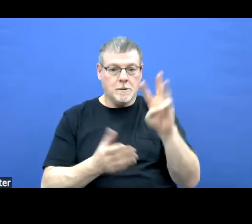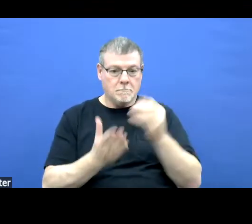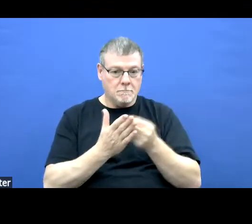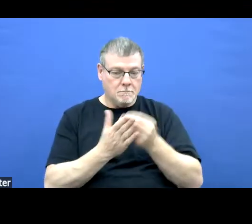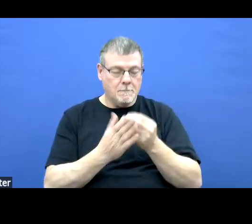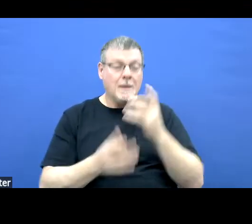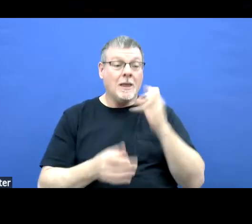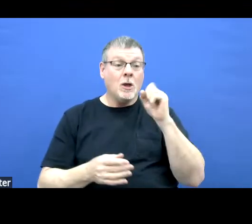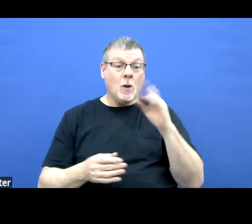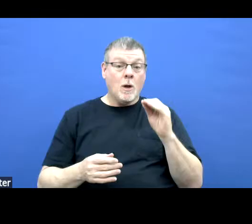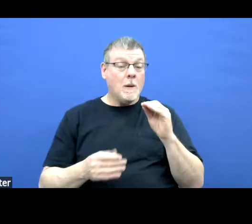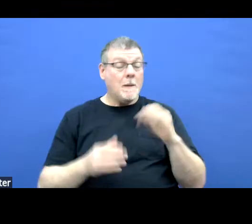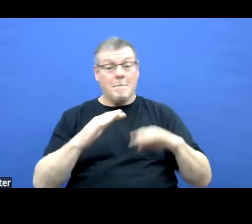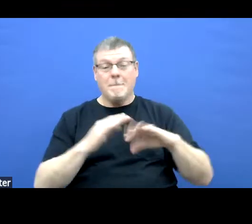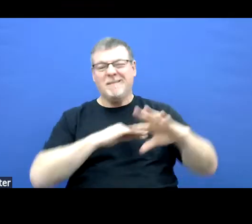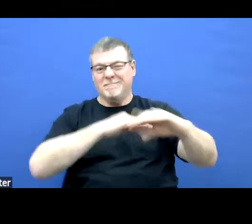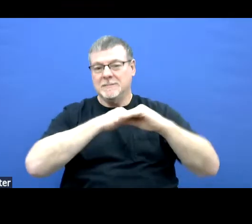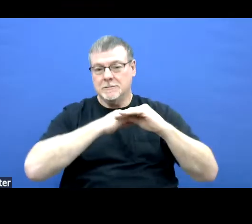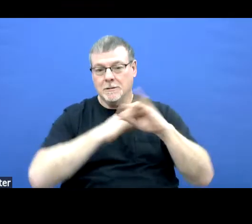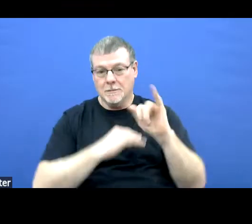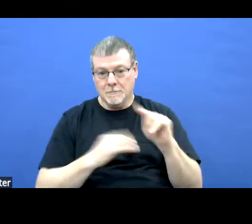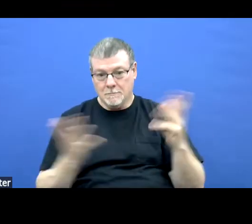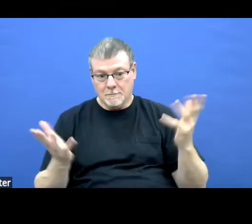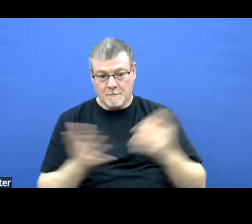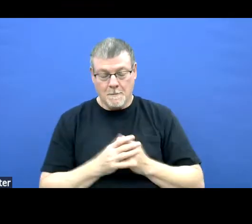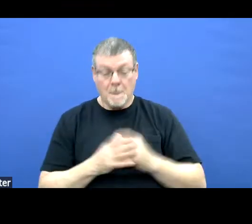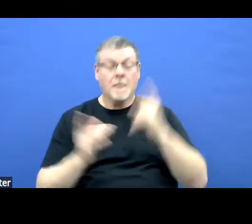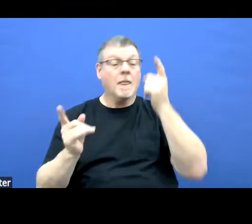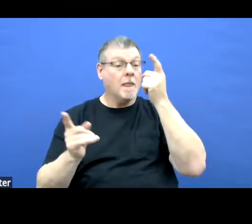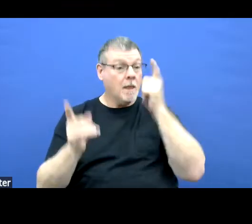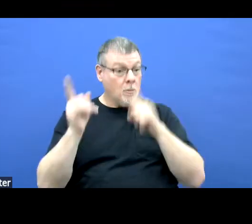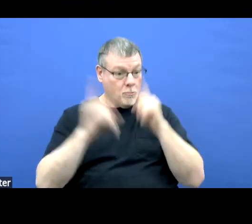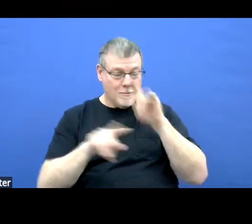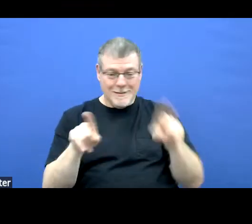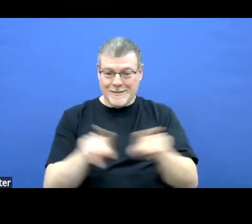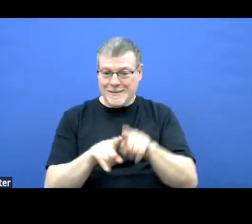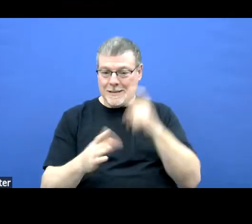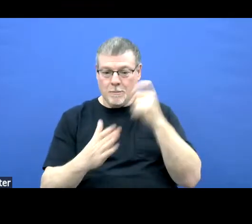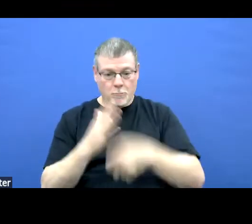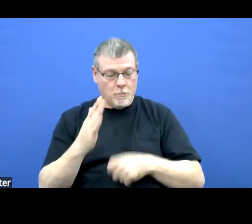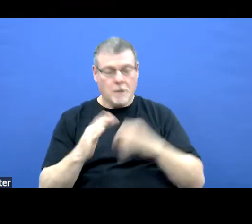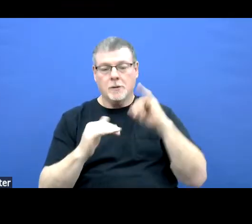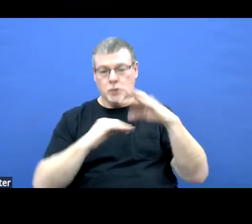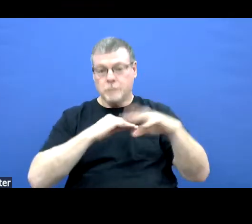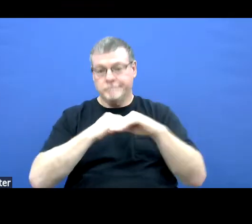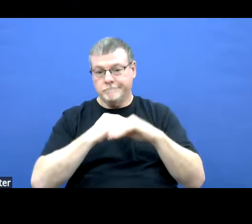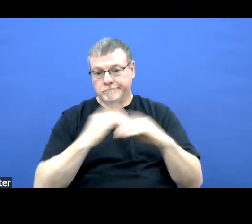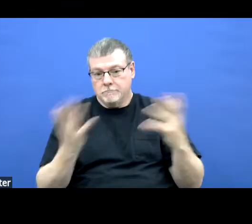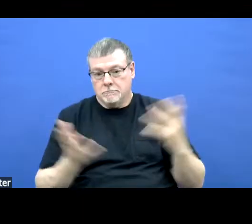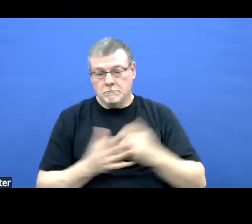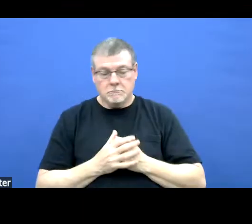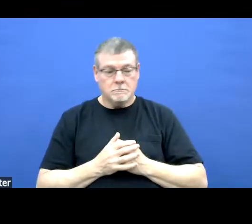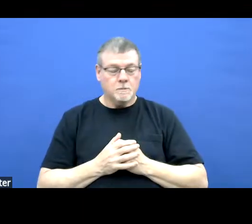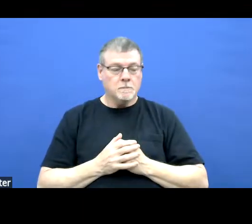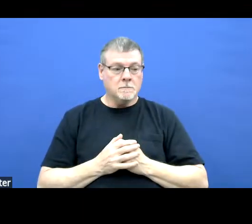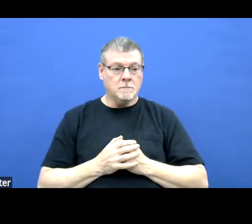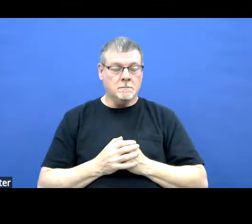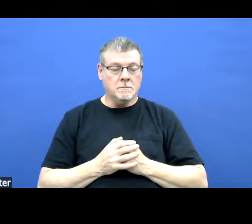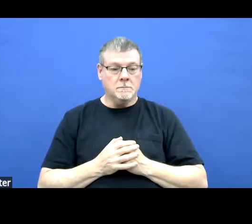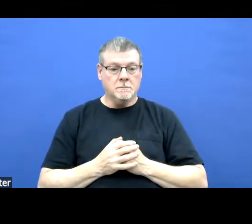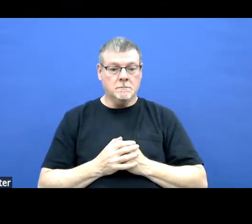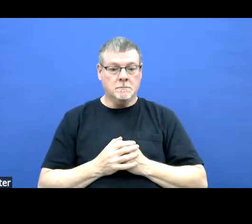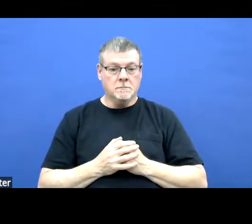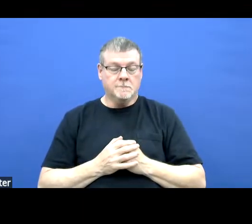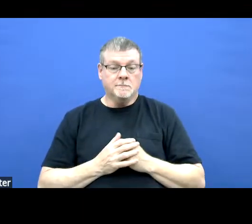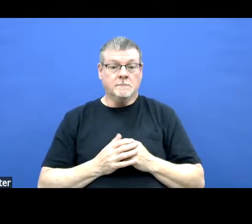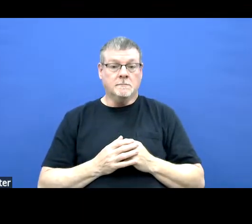So this basically just extends it. They agreed to the same price. It's just extending the term. So,